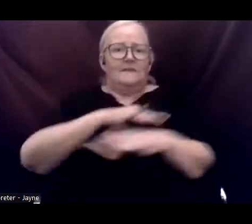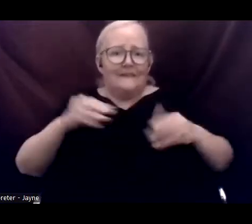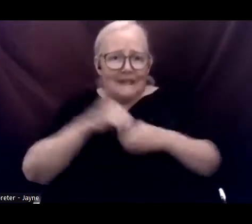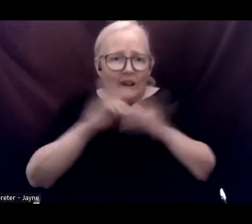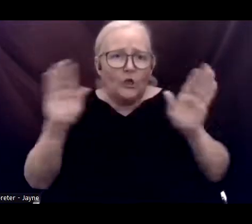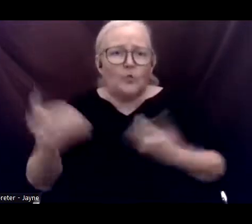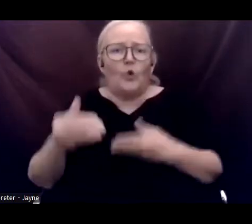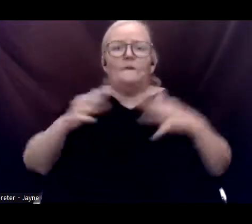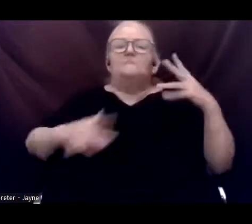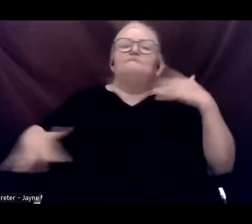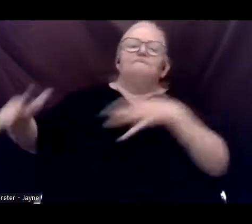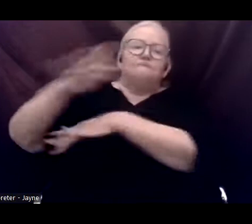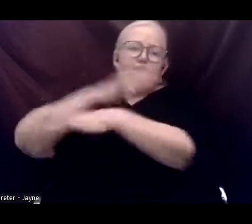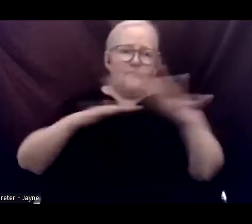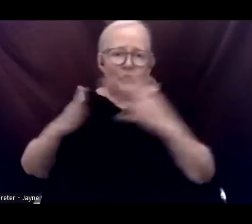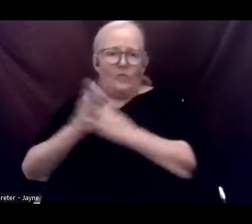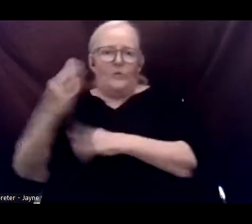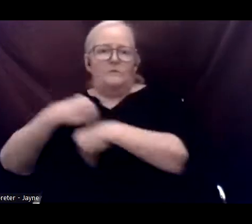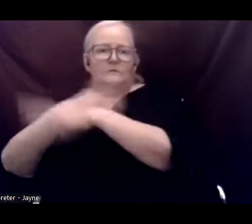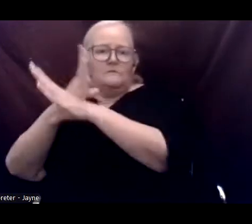Rest in that green light for a moment.